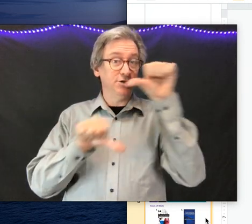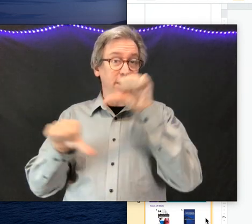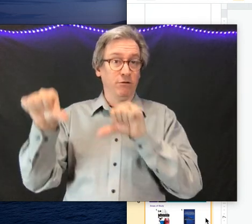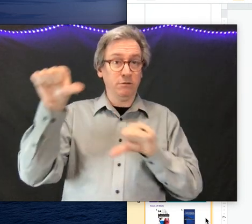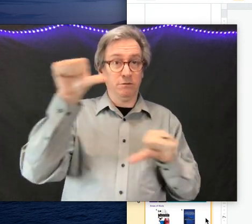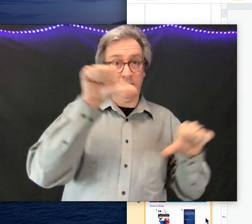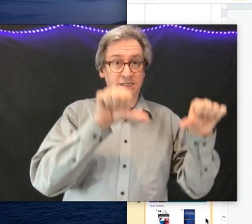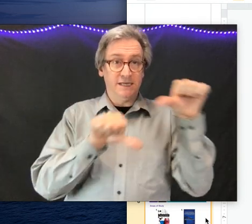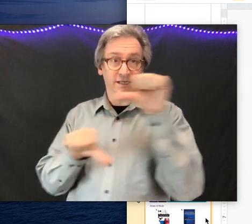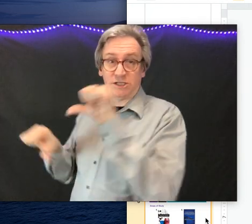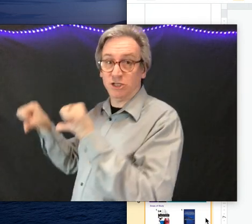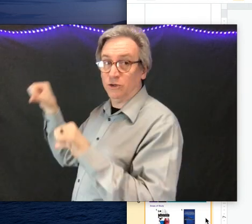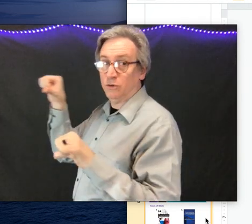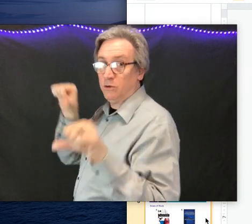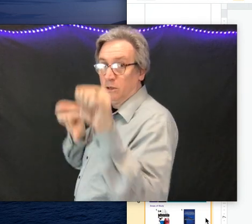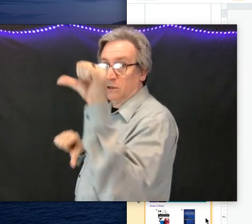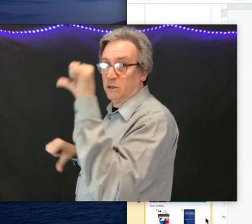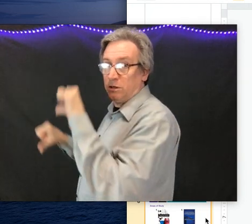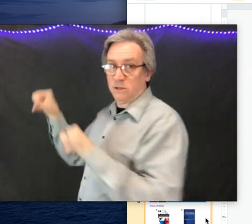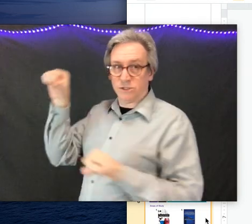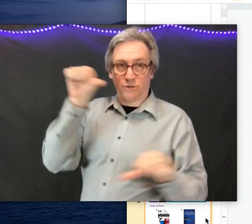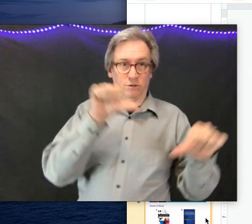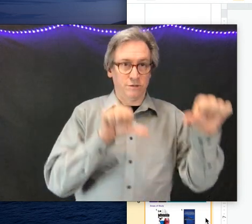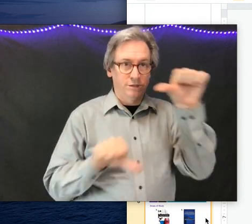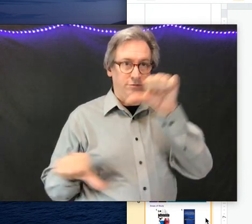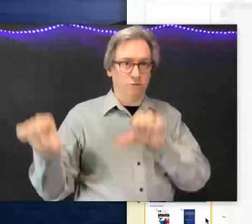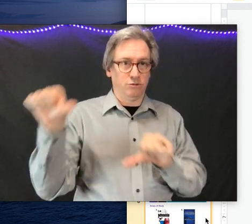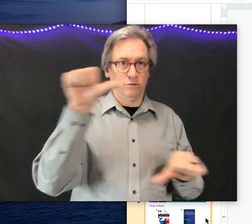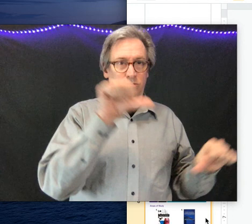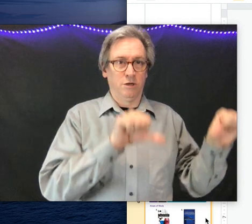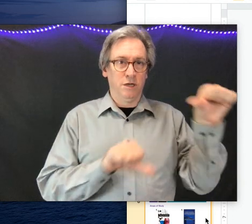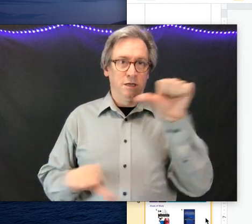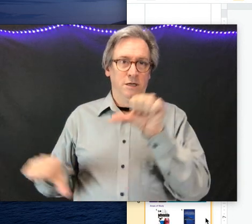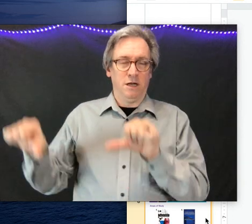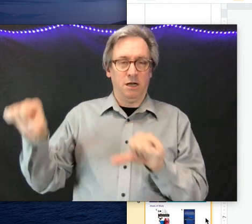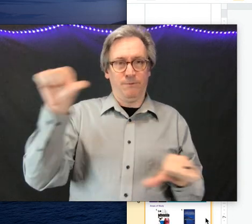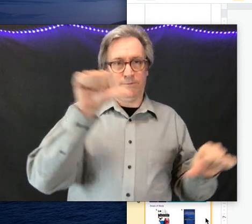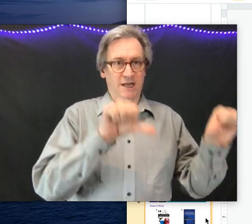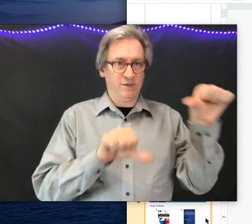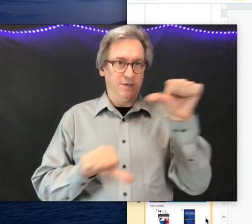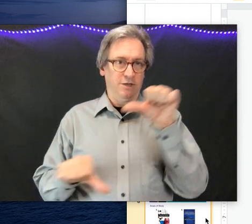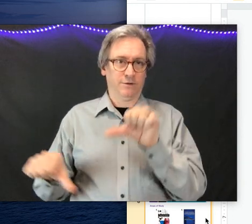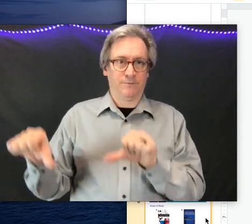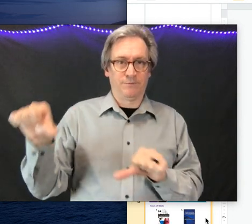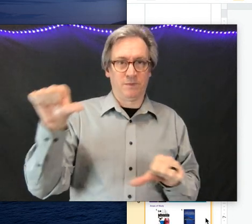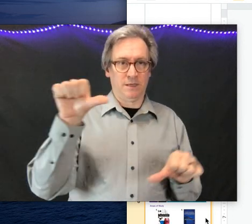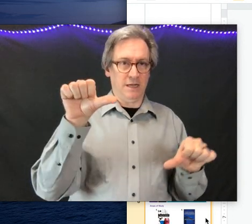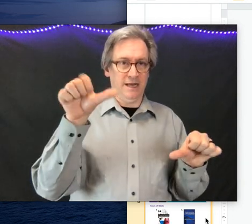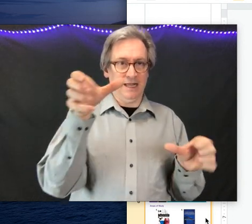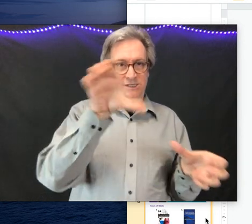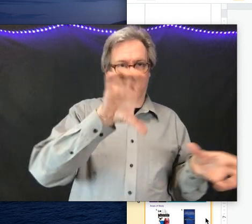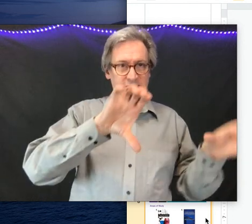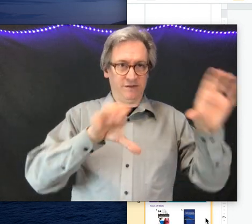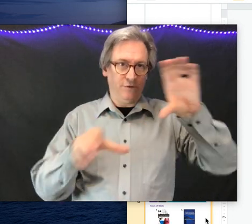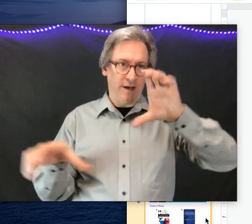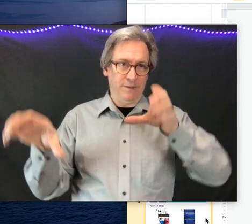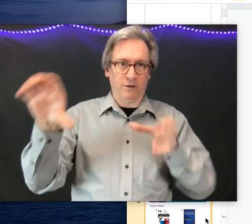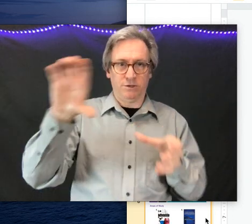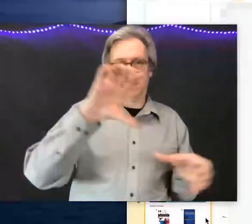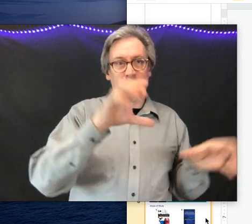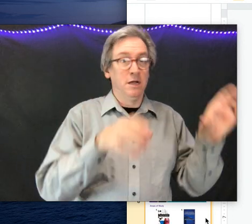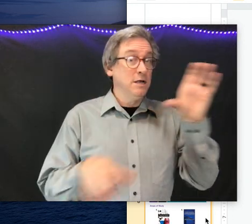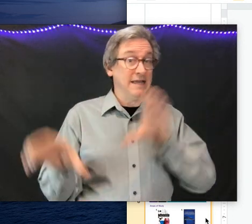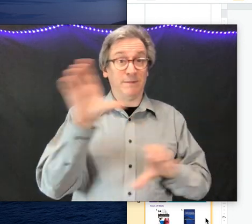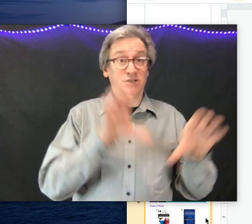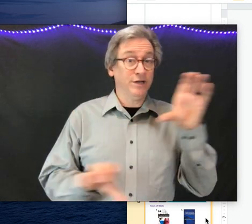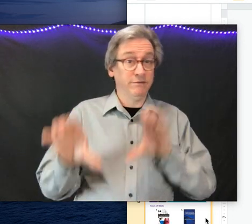Science in general is this. It's two circles next to each other. And it's almost as if you've got